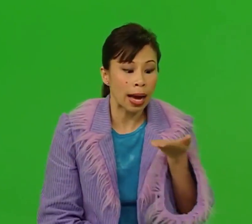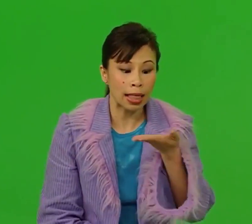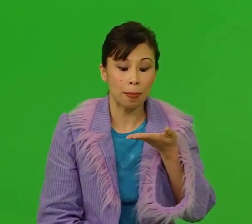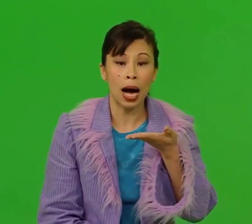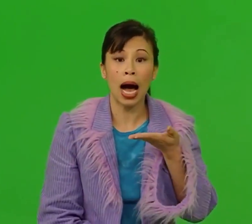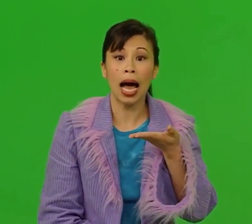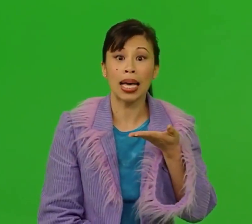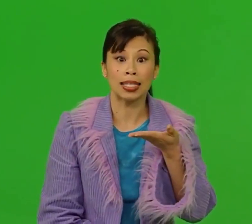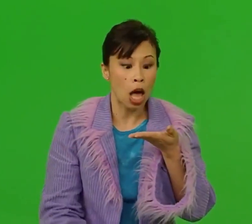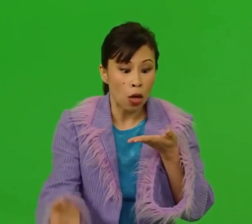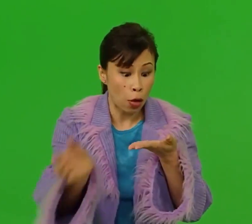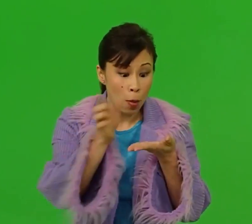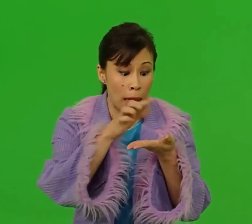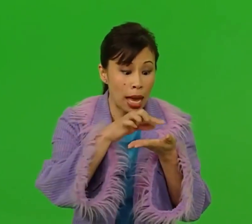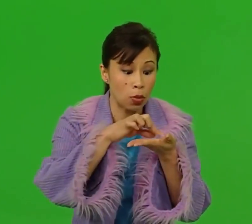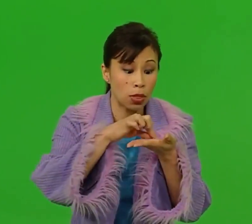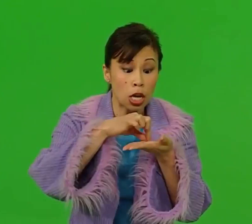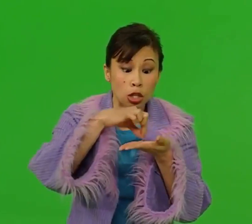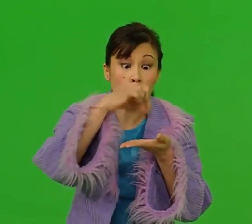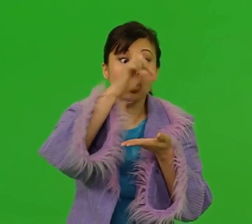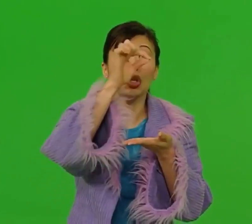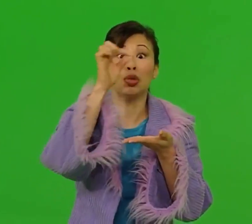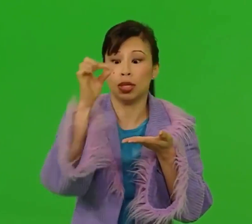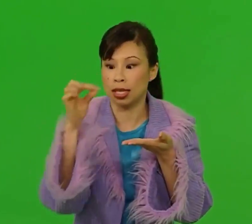the pies. They're made with juicy